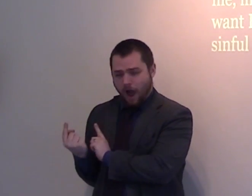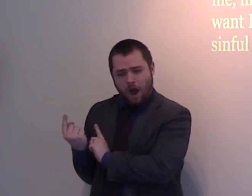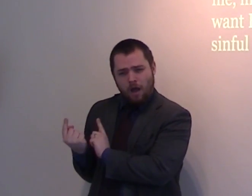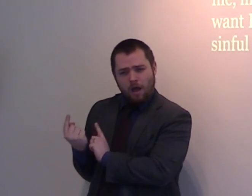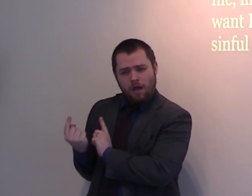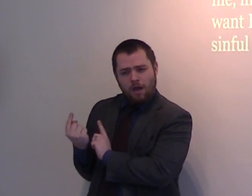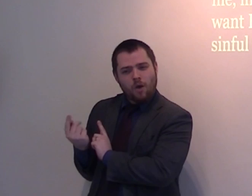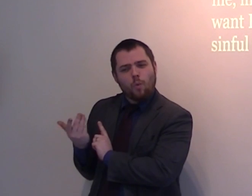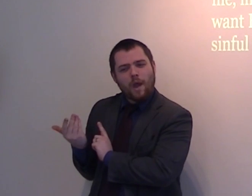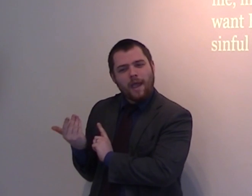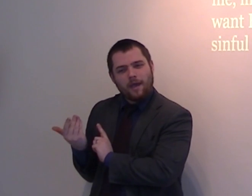in my heart and in my life.